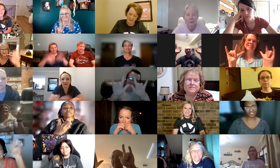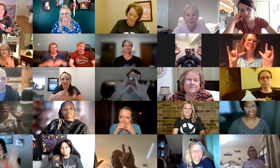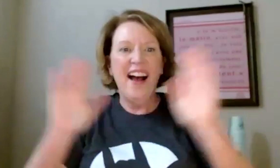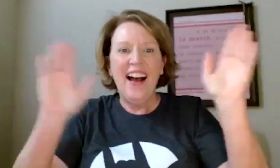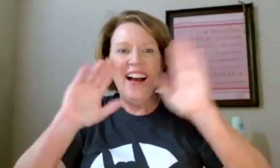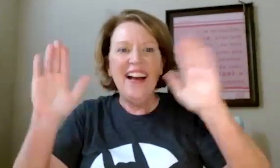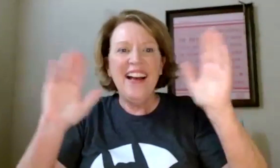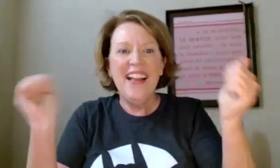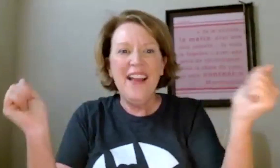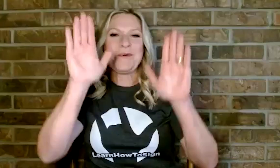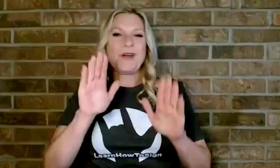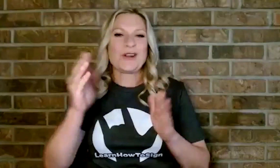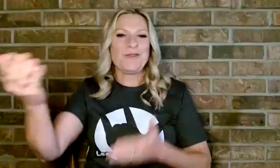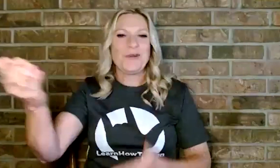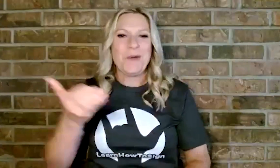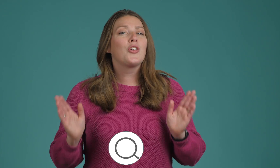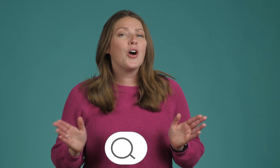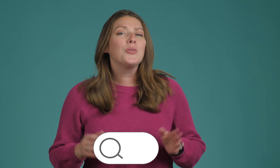lesson to test your understanding. Go to